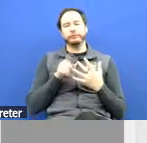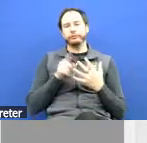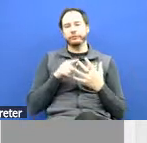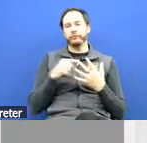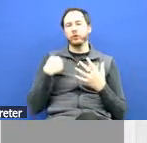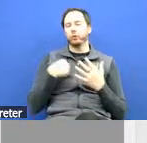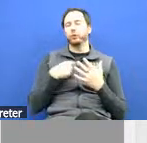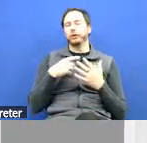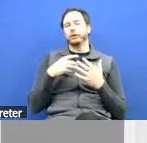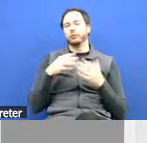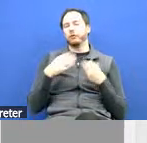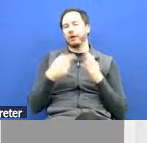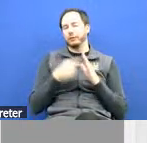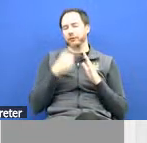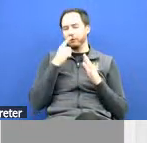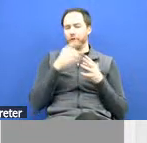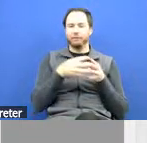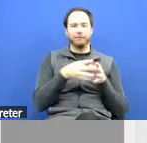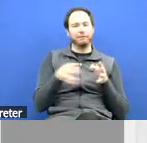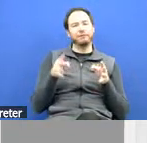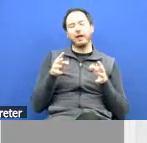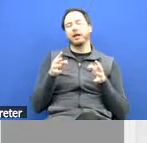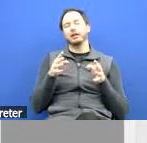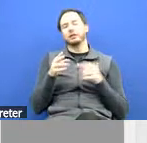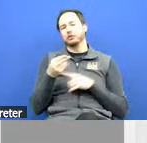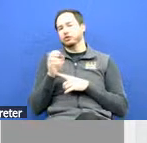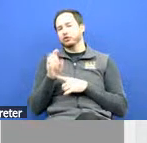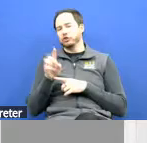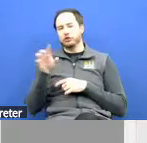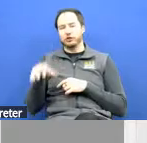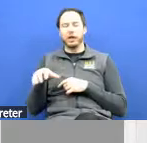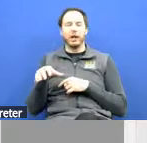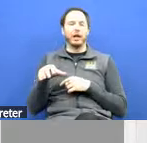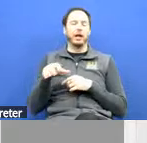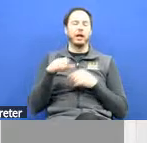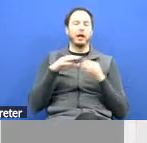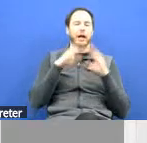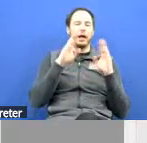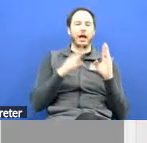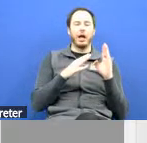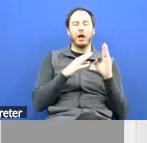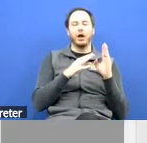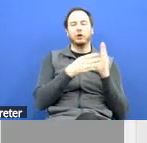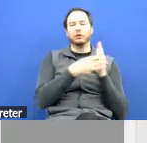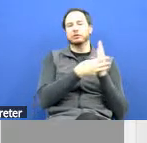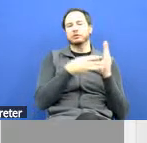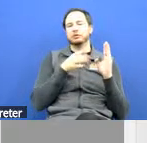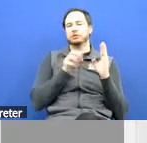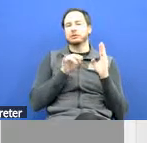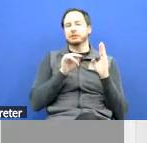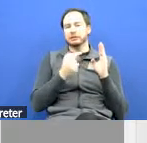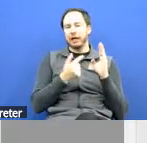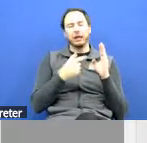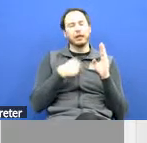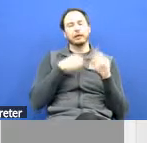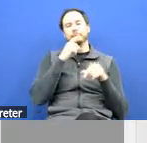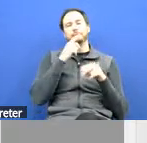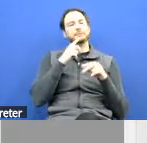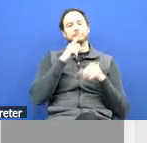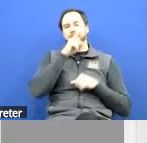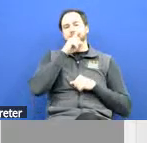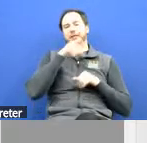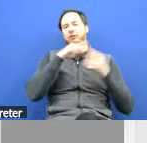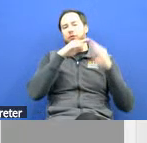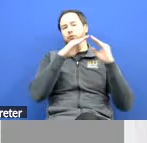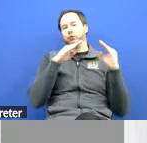fences, sheds, siding, architectural styles. We didn't cover roof. We had talked about, but to